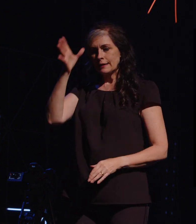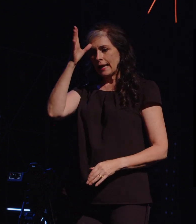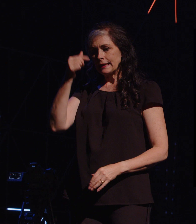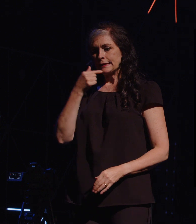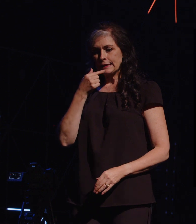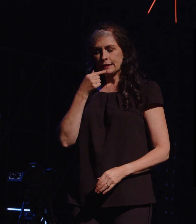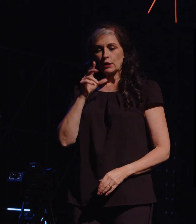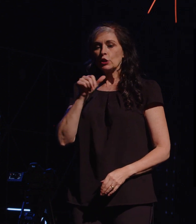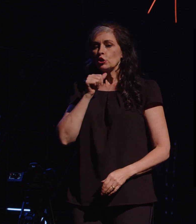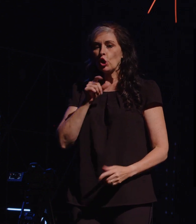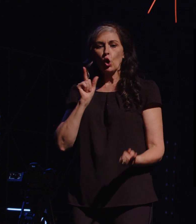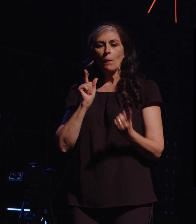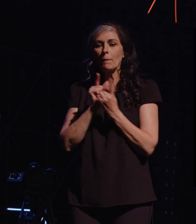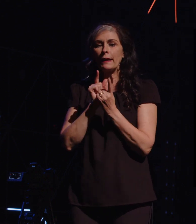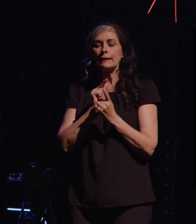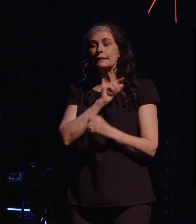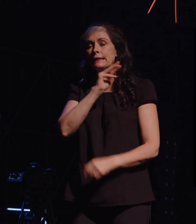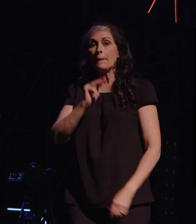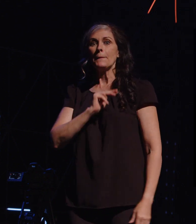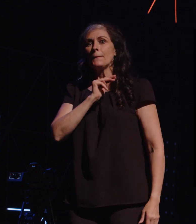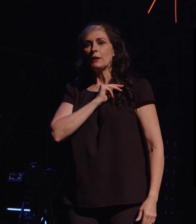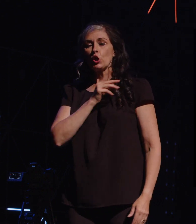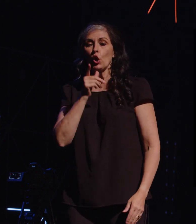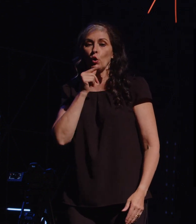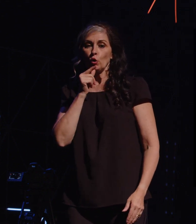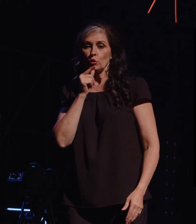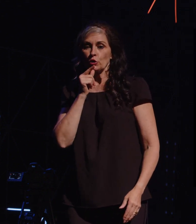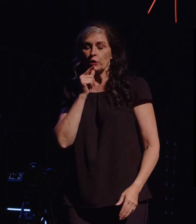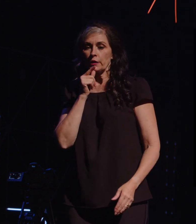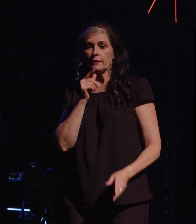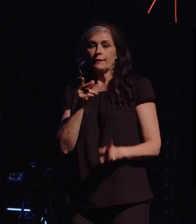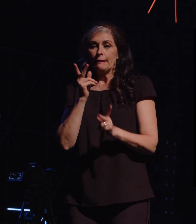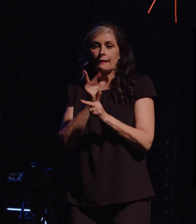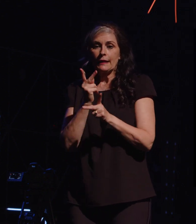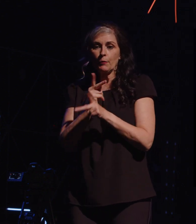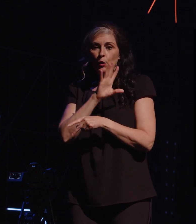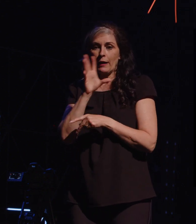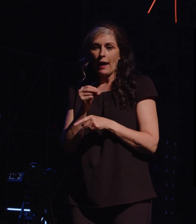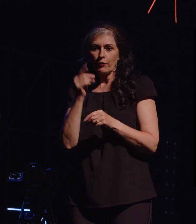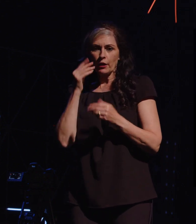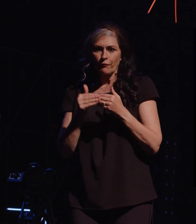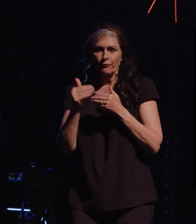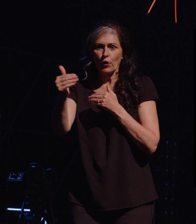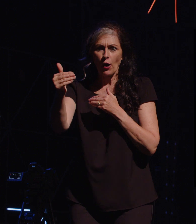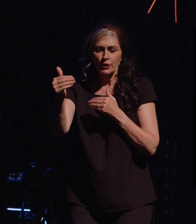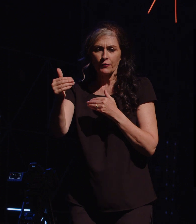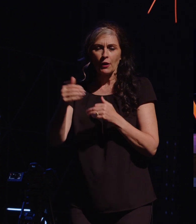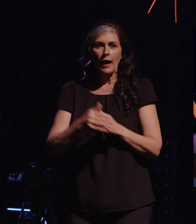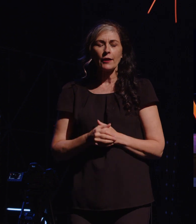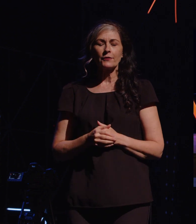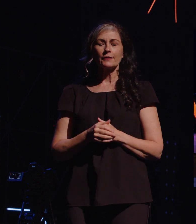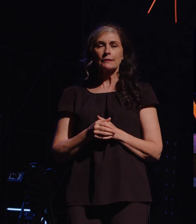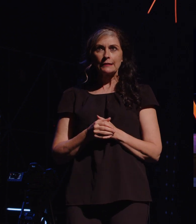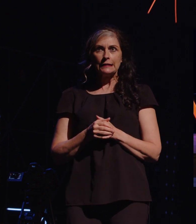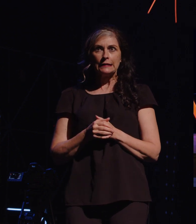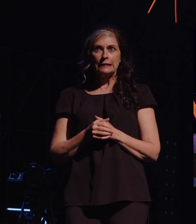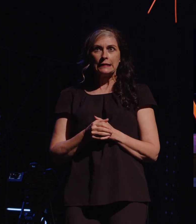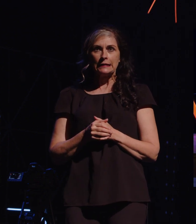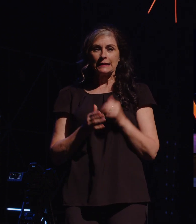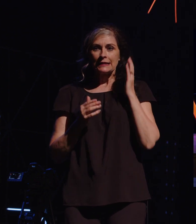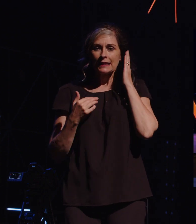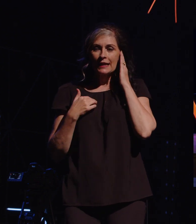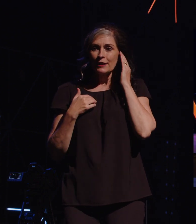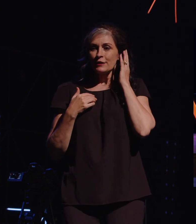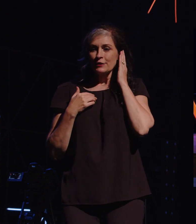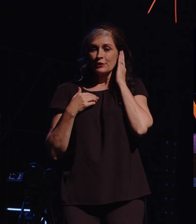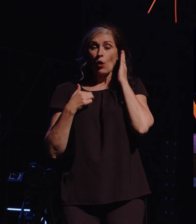just don't meet some missionary who's going to take you to Africa for the rest of your life. So when I